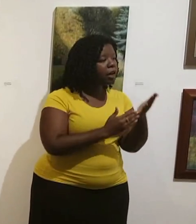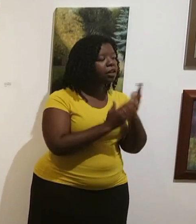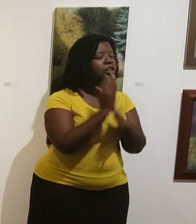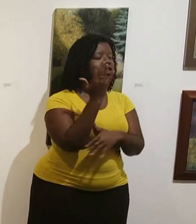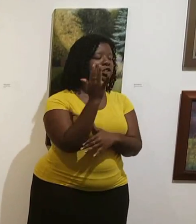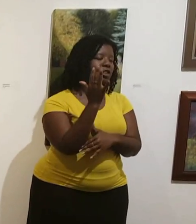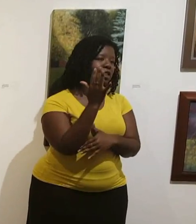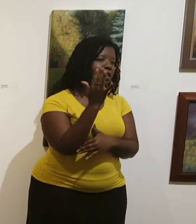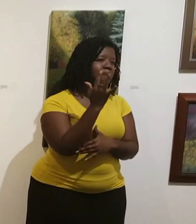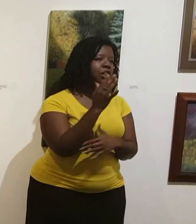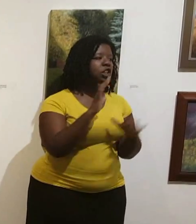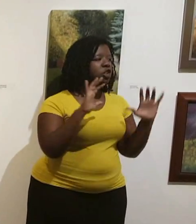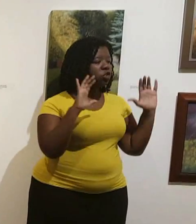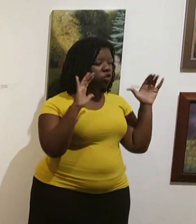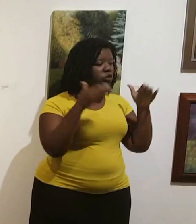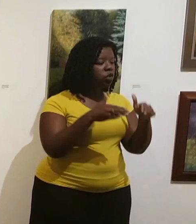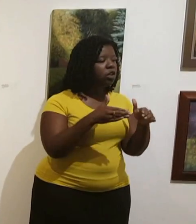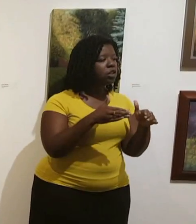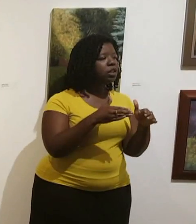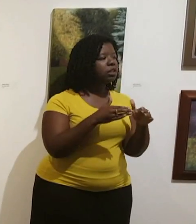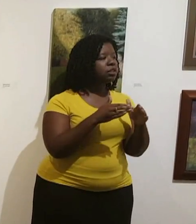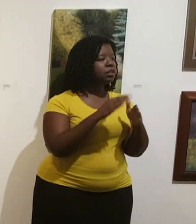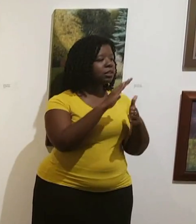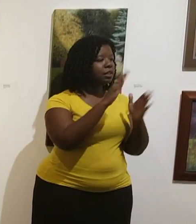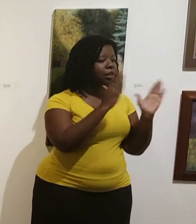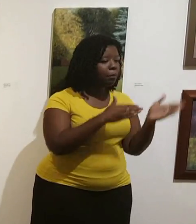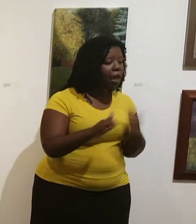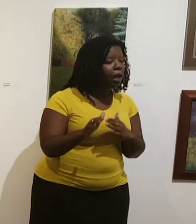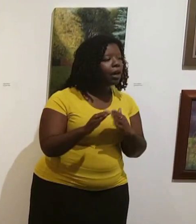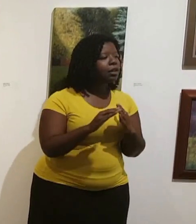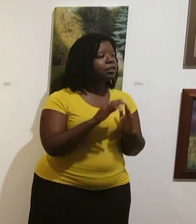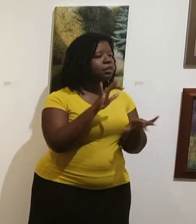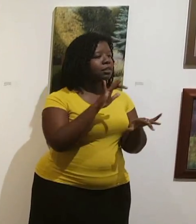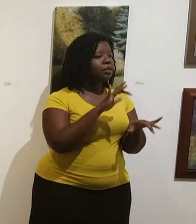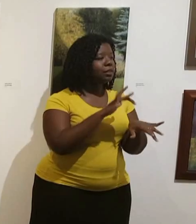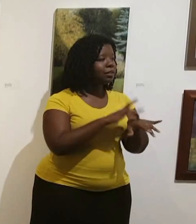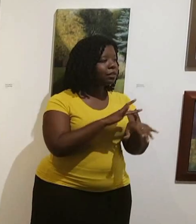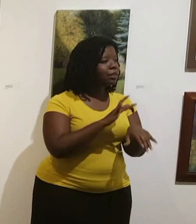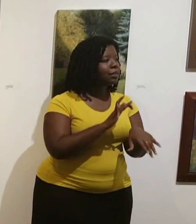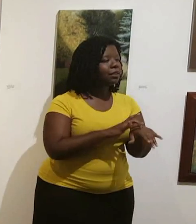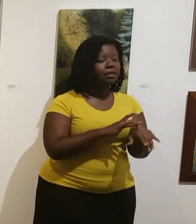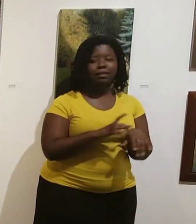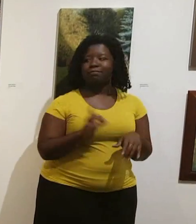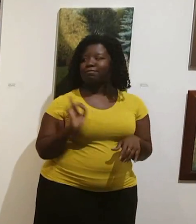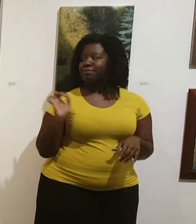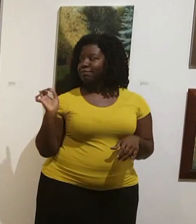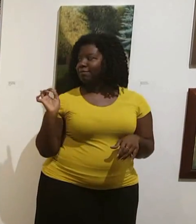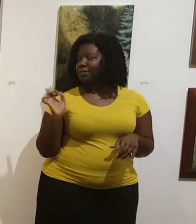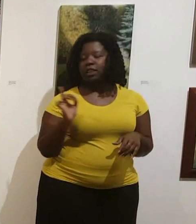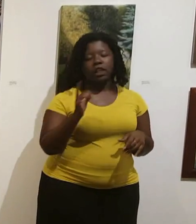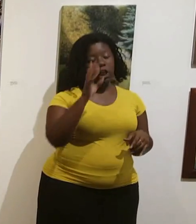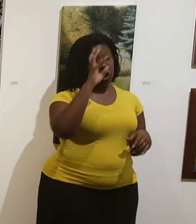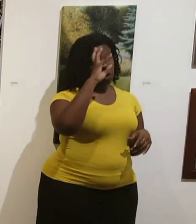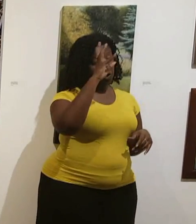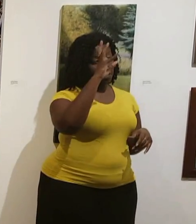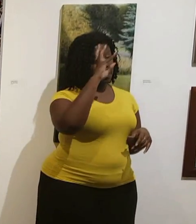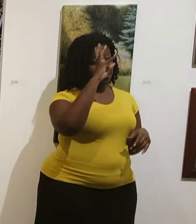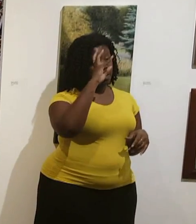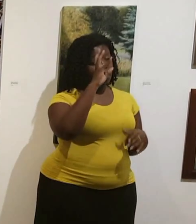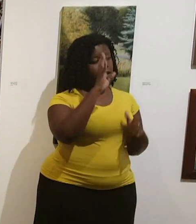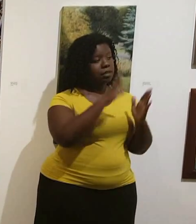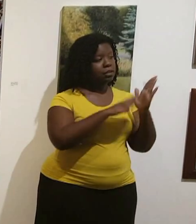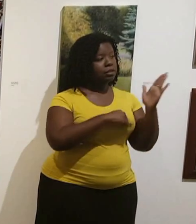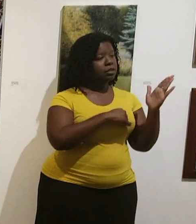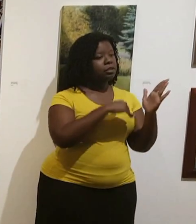to concentrate on the patterns, the textures, the light, and so forth. And so, in my mind, I'm painting